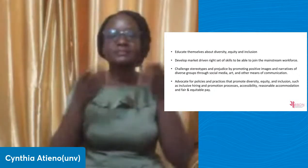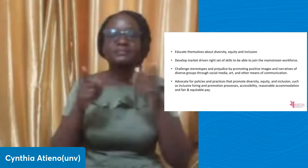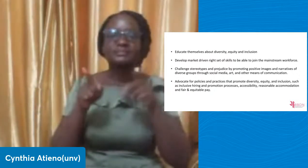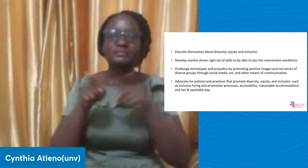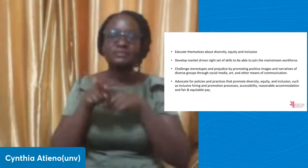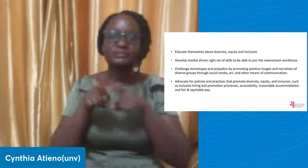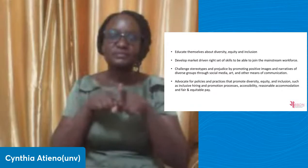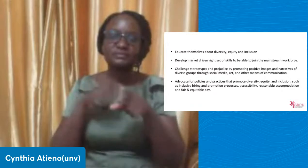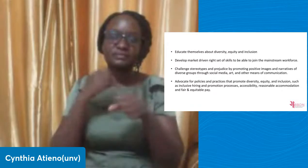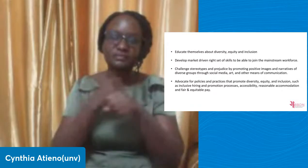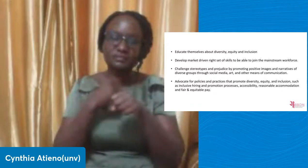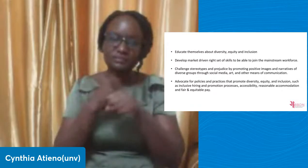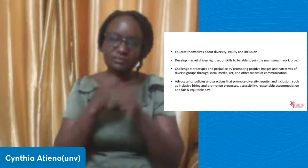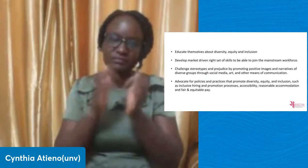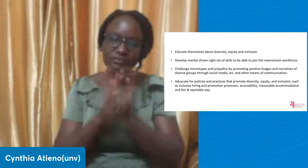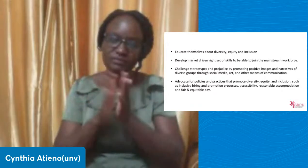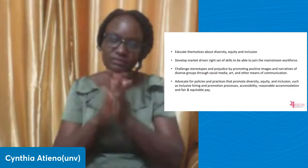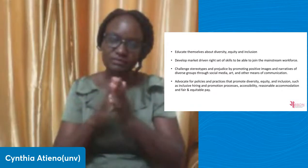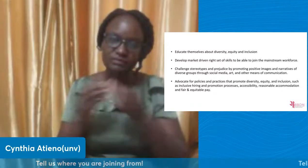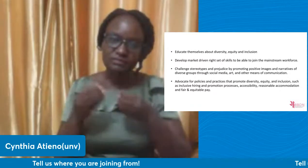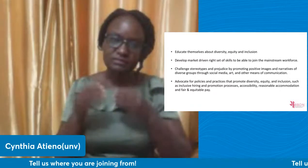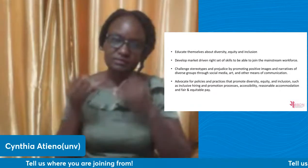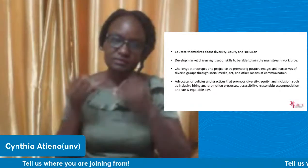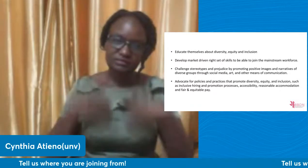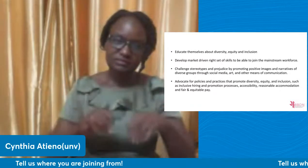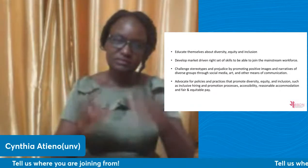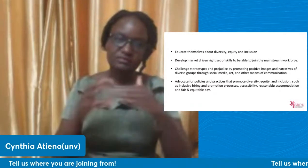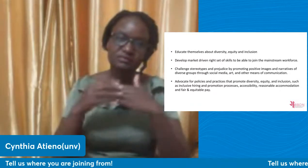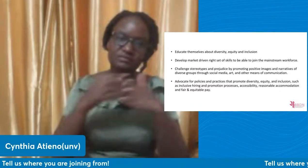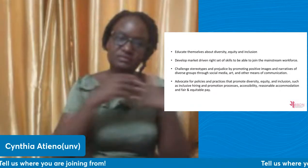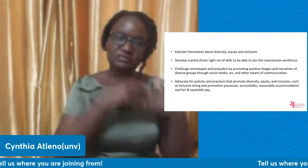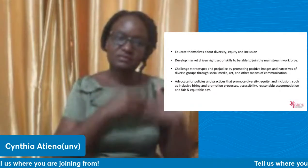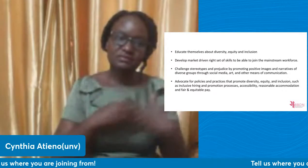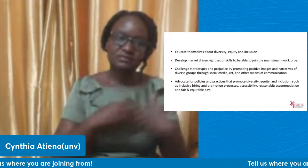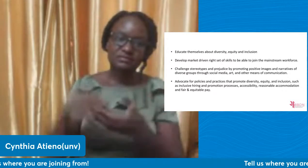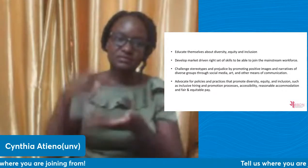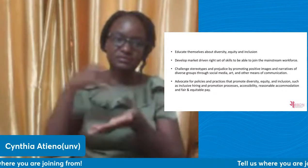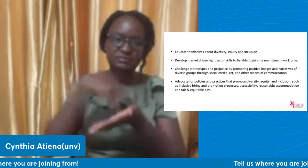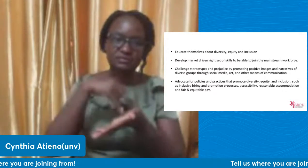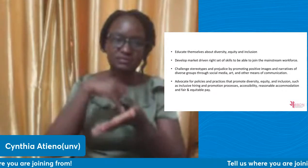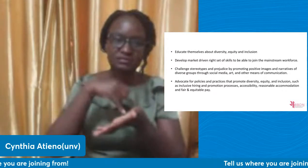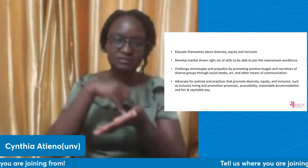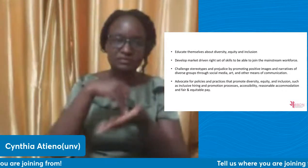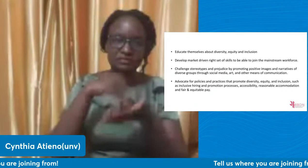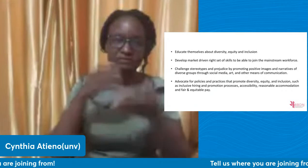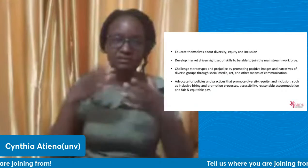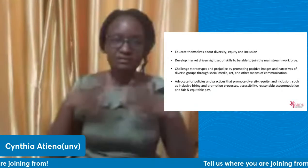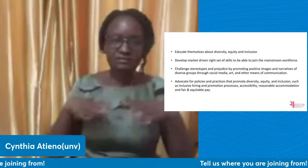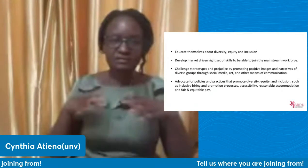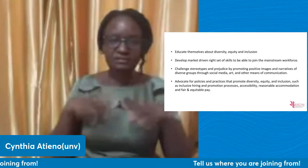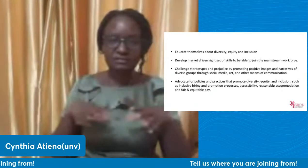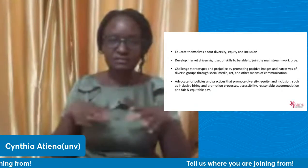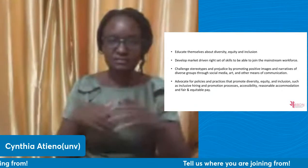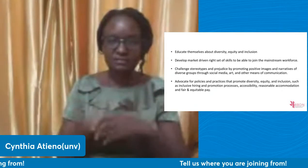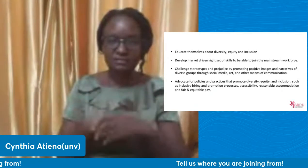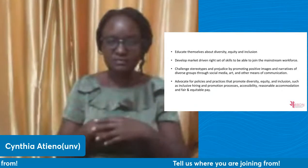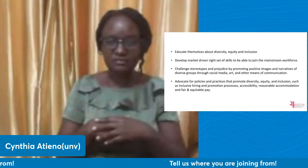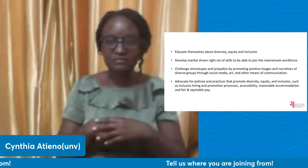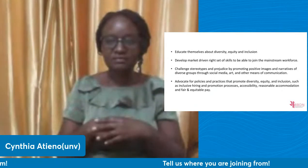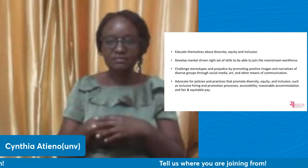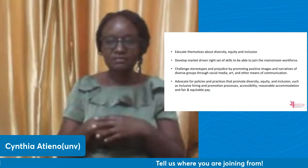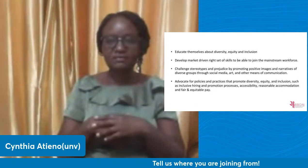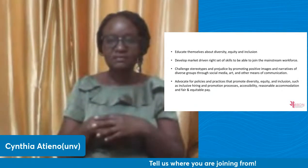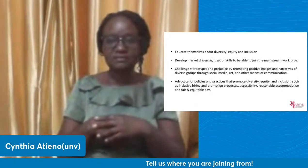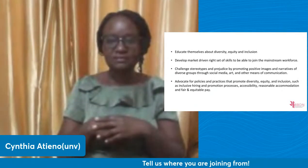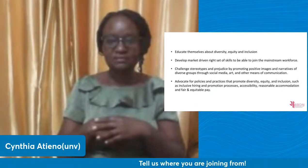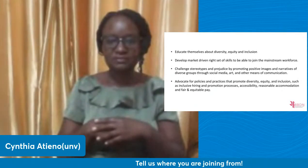to create a more inclusive place in terms of skills development, employment, media awareness, and